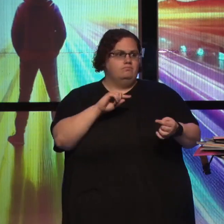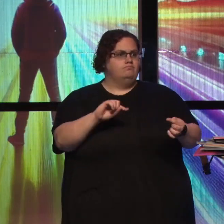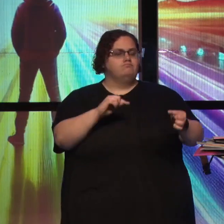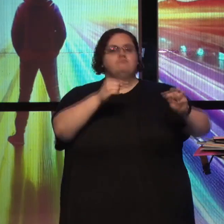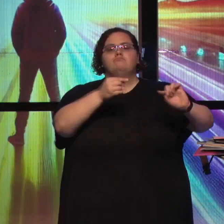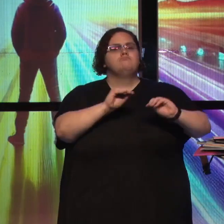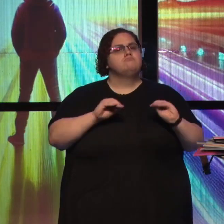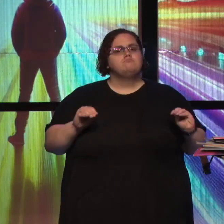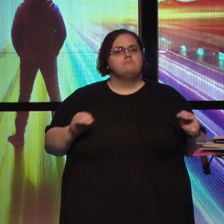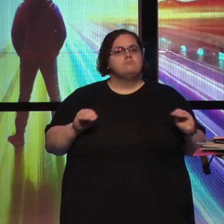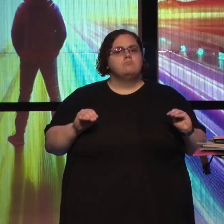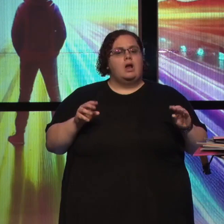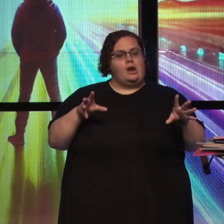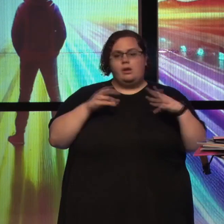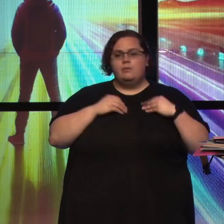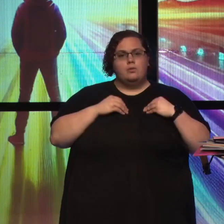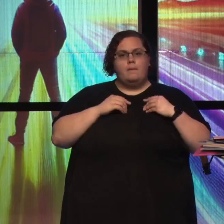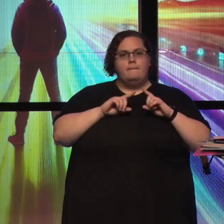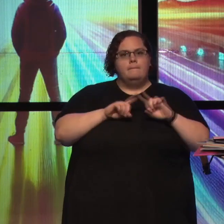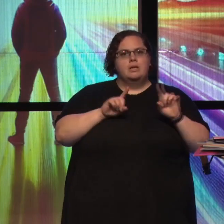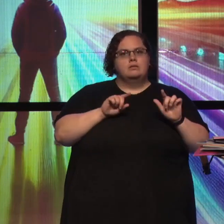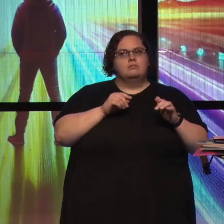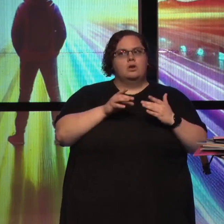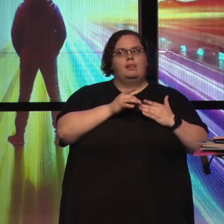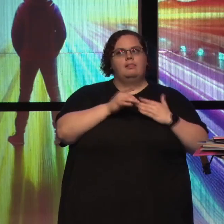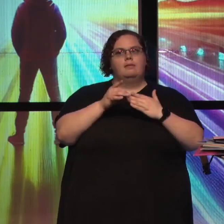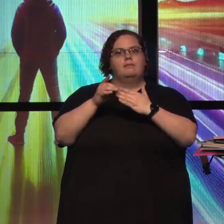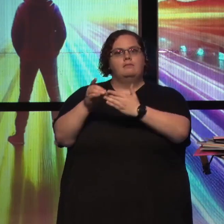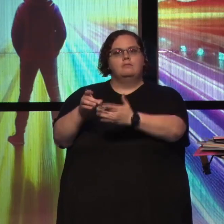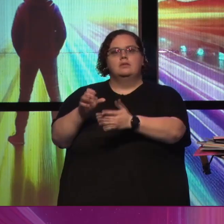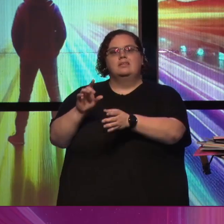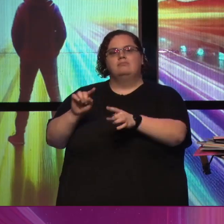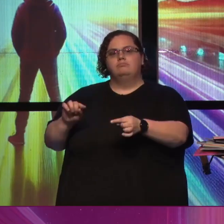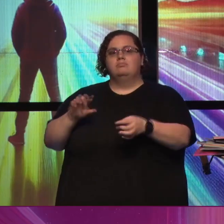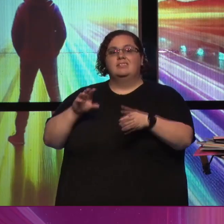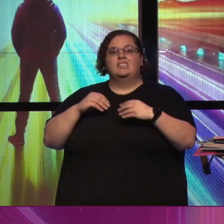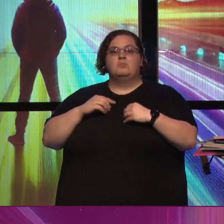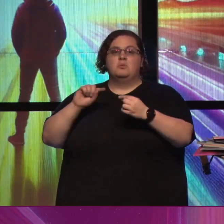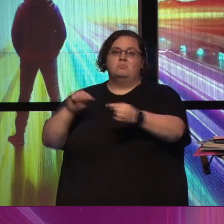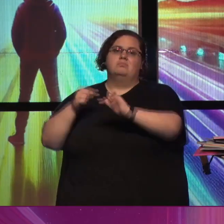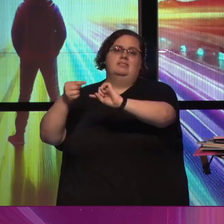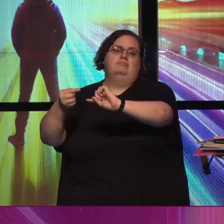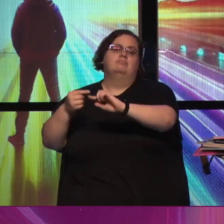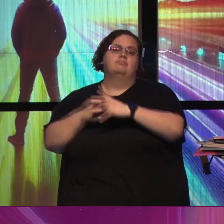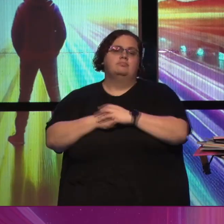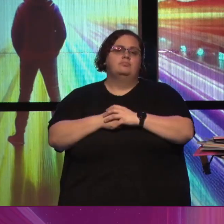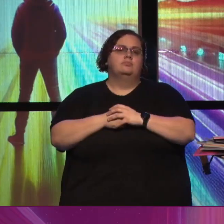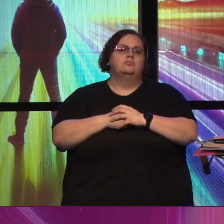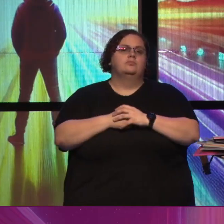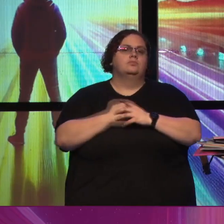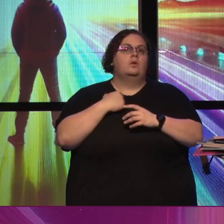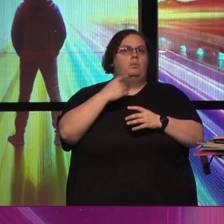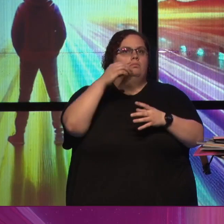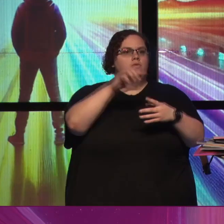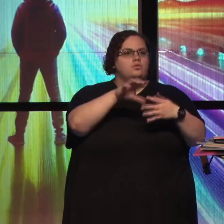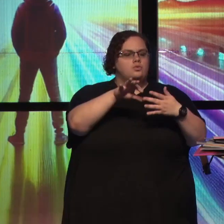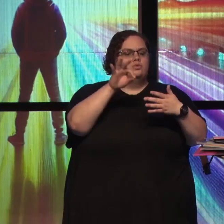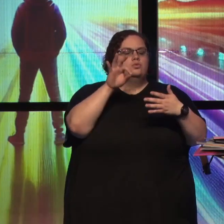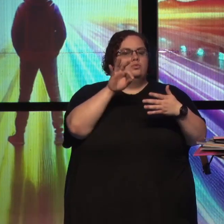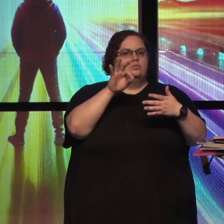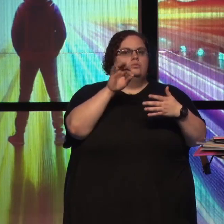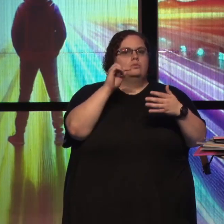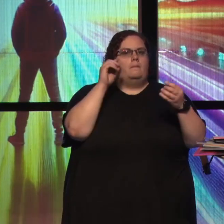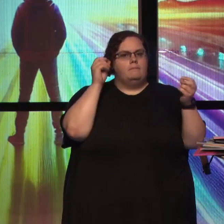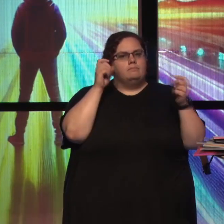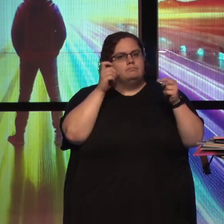acceptable, that are actually leading to these unacceptable pains. So choose critical thinking over mindless acceptance.